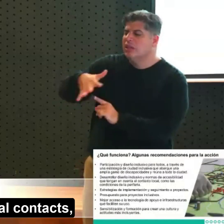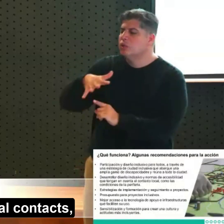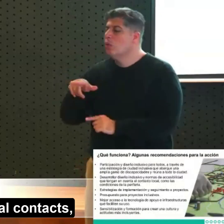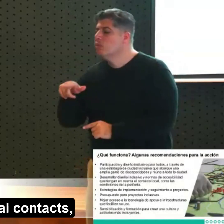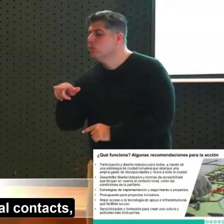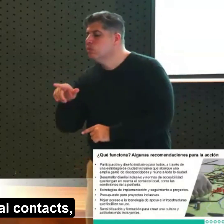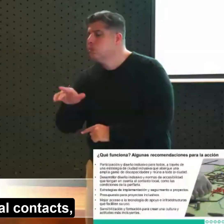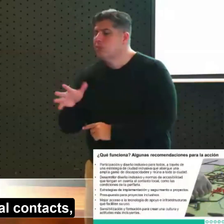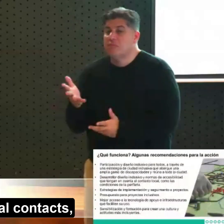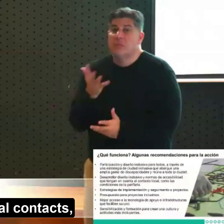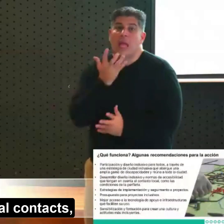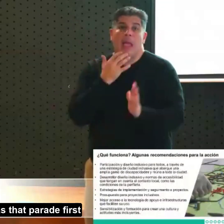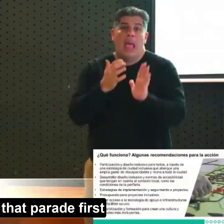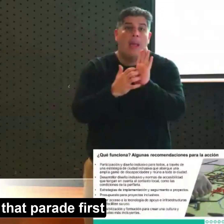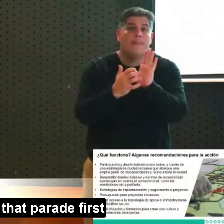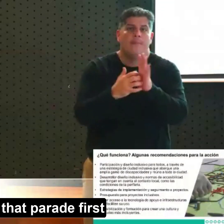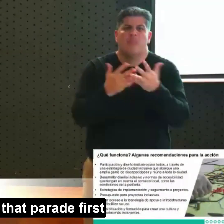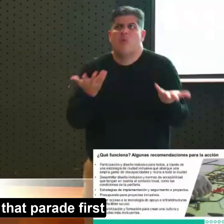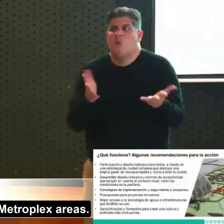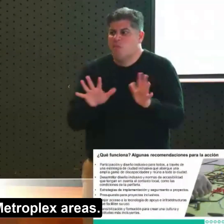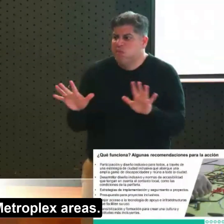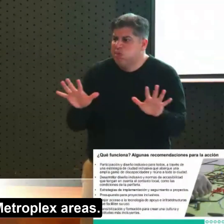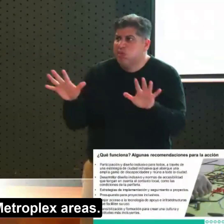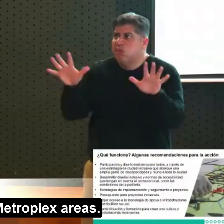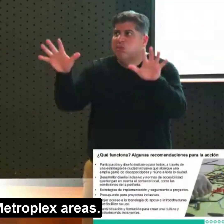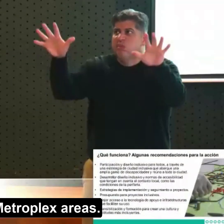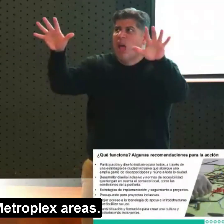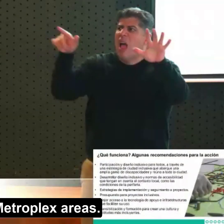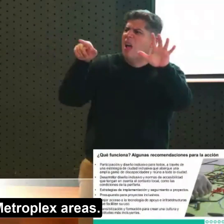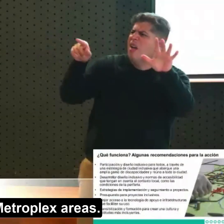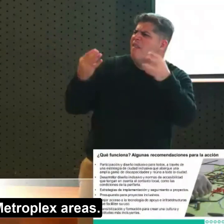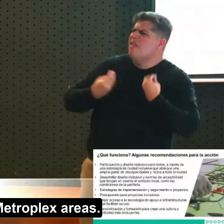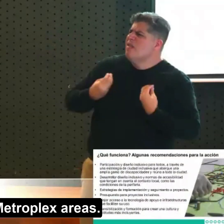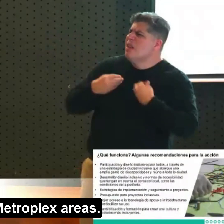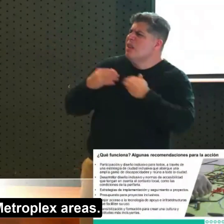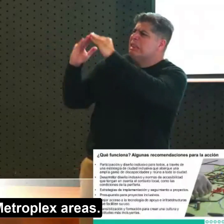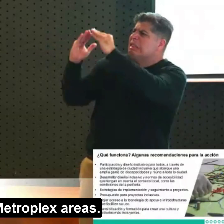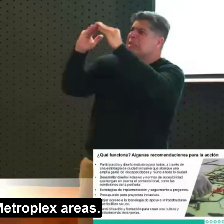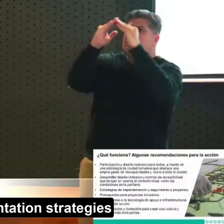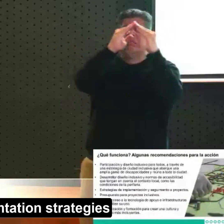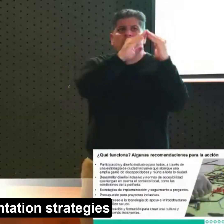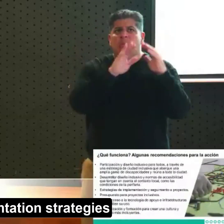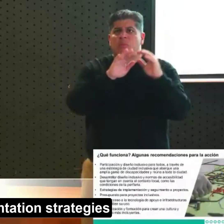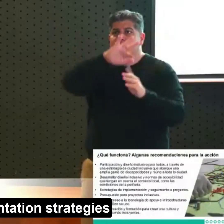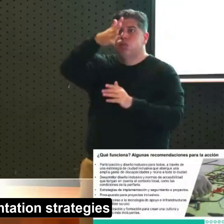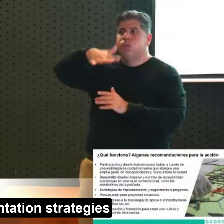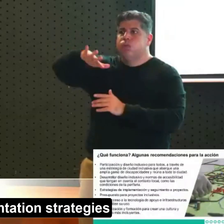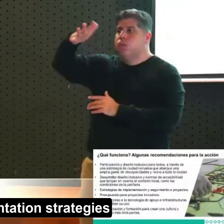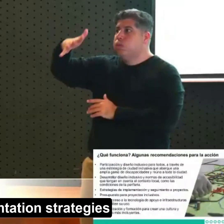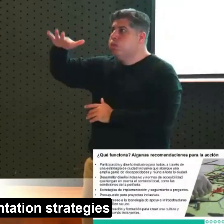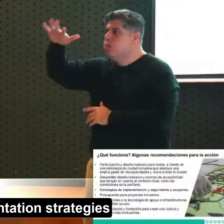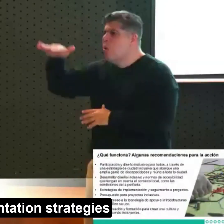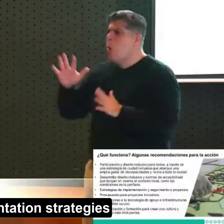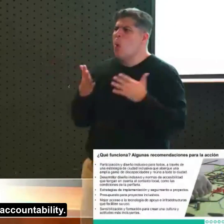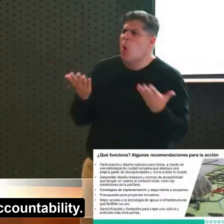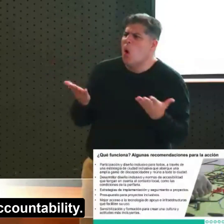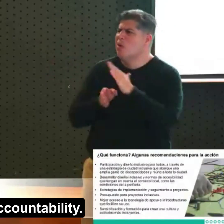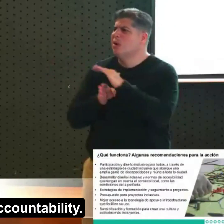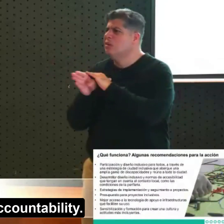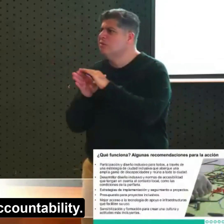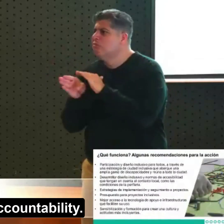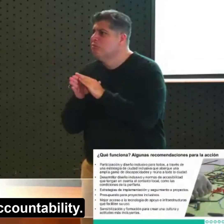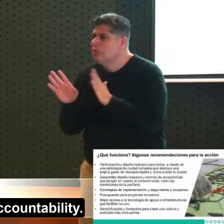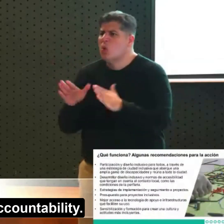account local contexts, such as the peripheries or the metroplex areas. Implementation of strategies